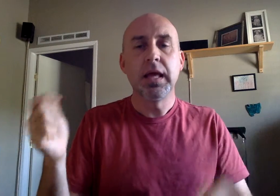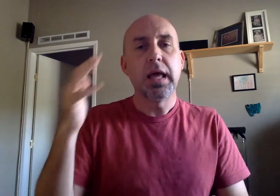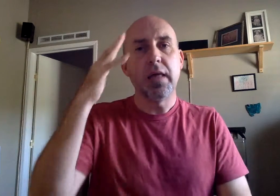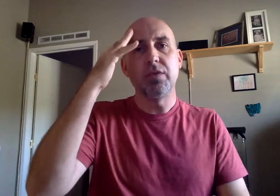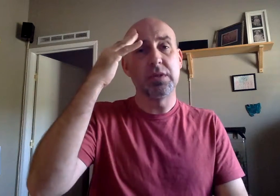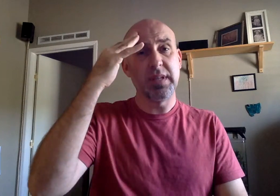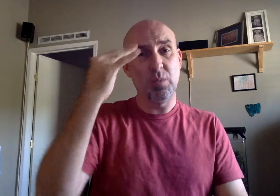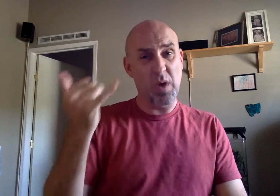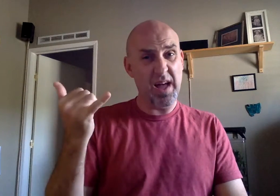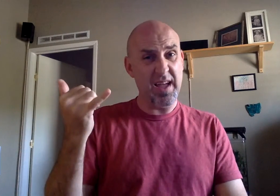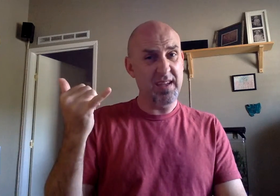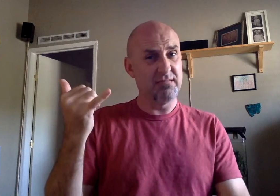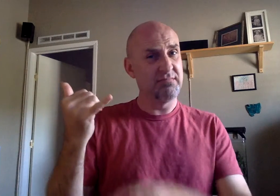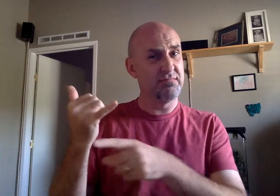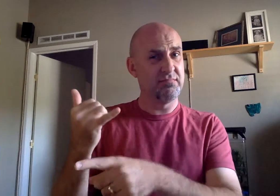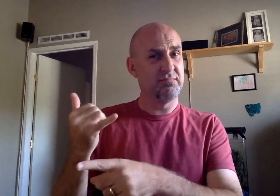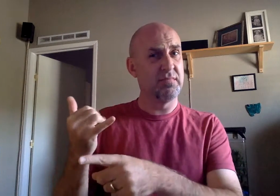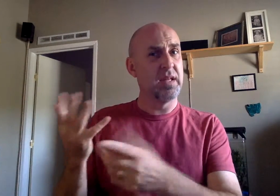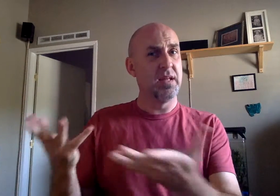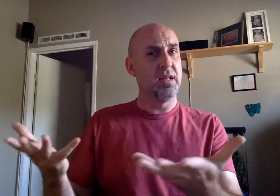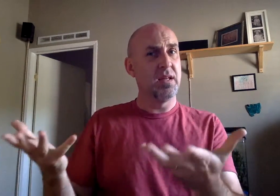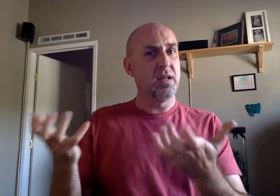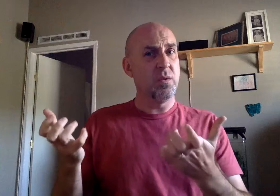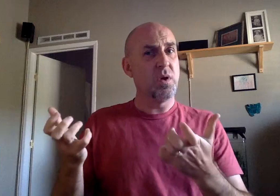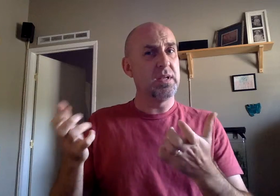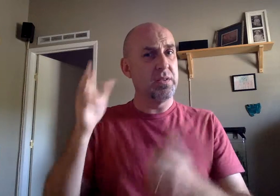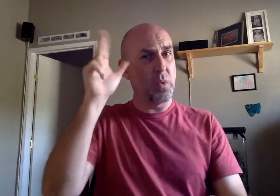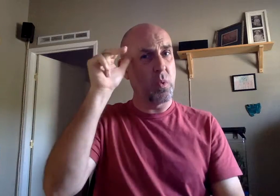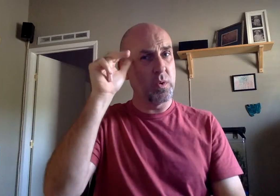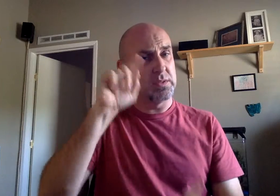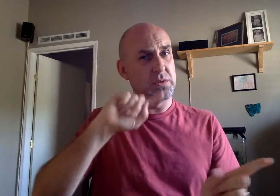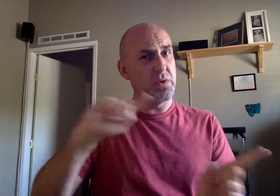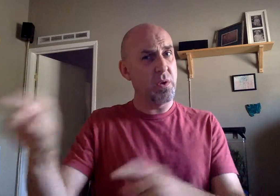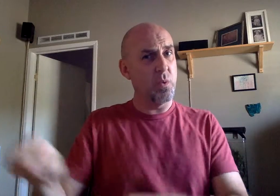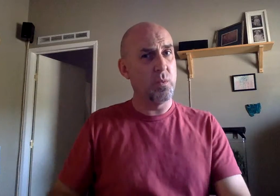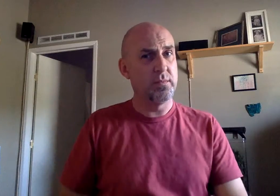And then you could sign why. He wanted the horse to go.